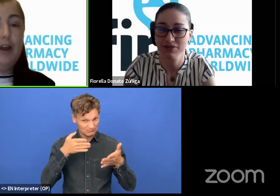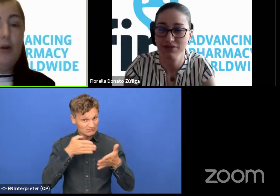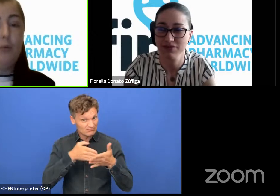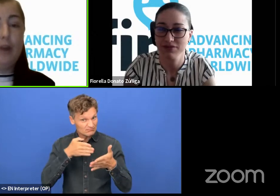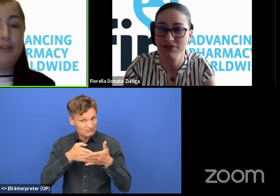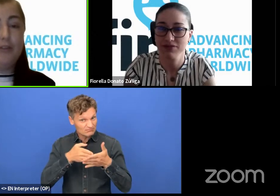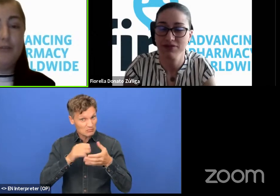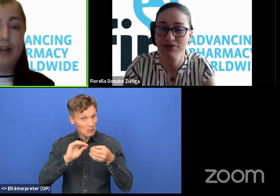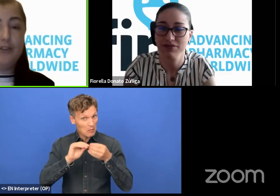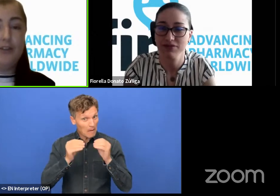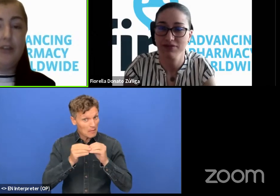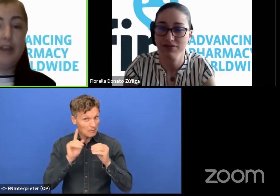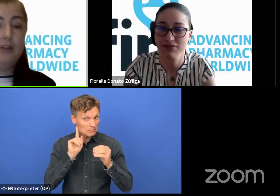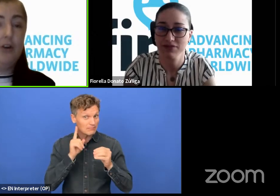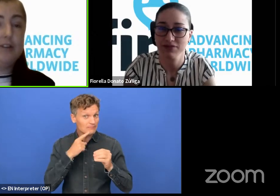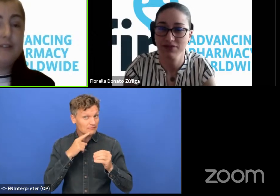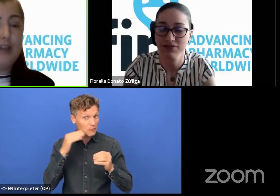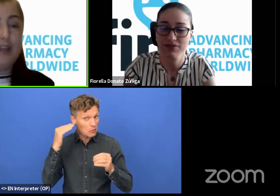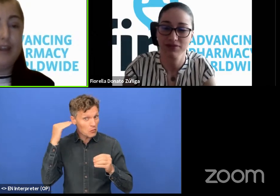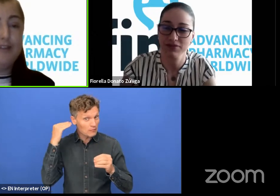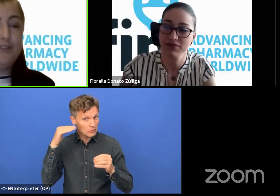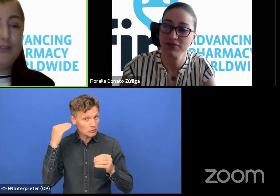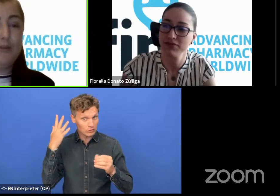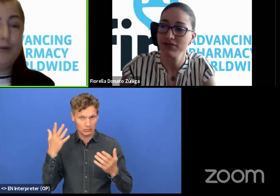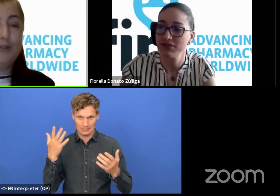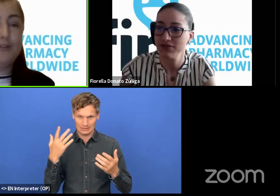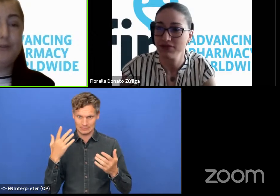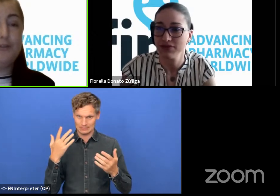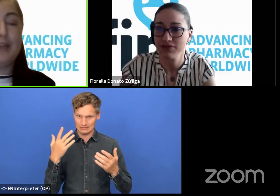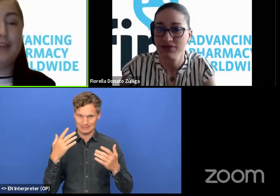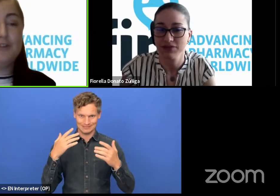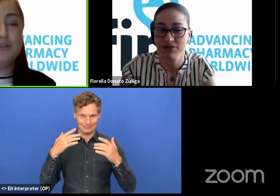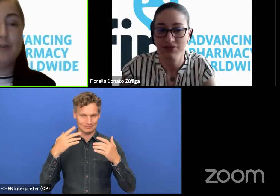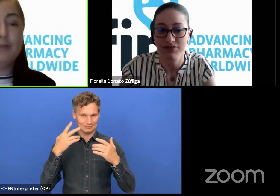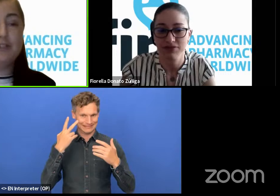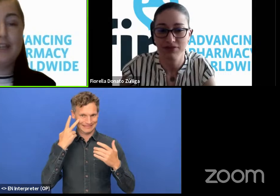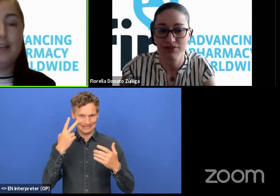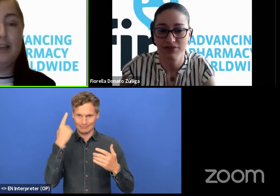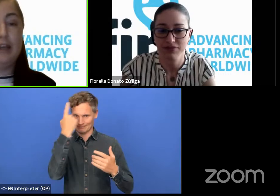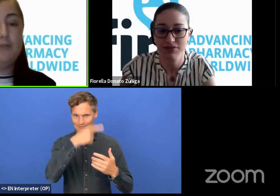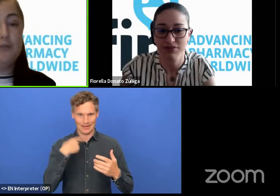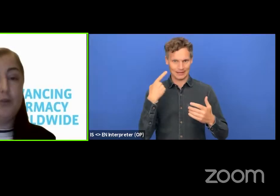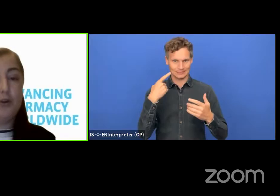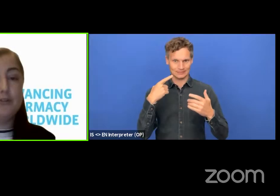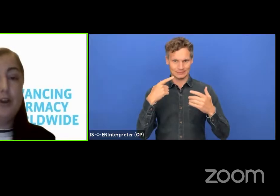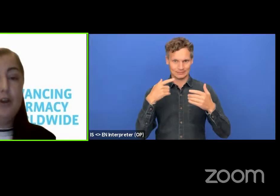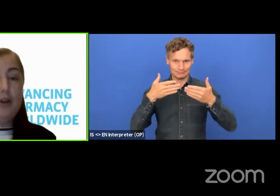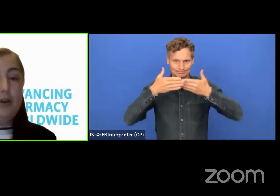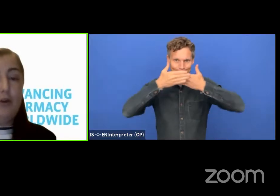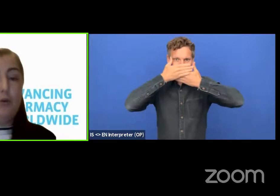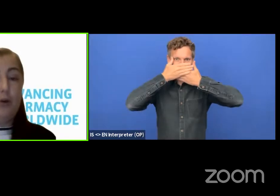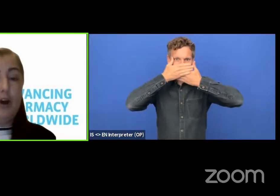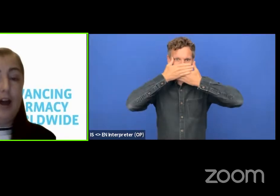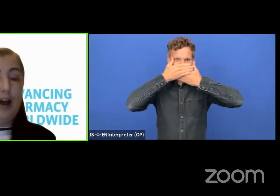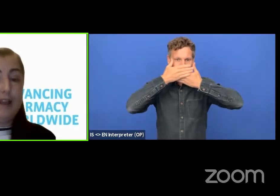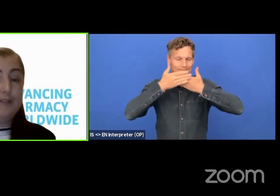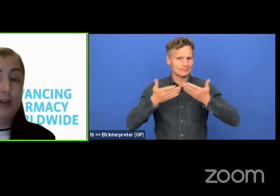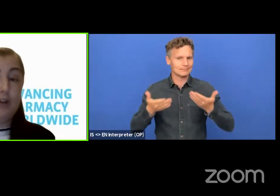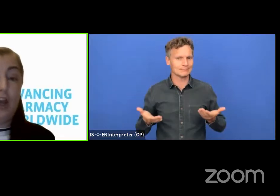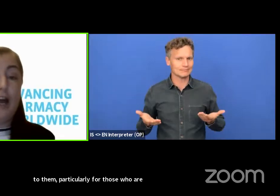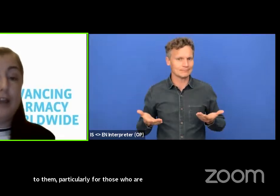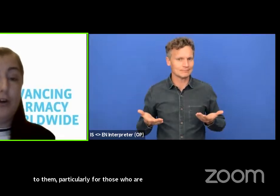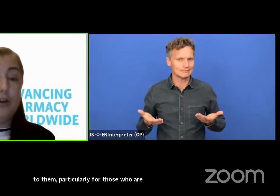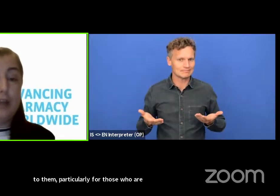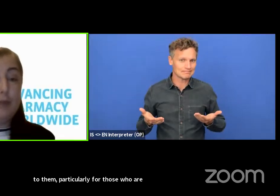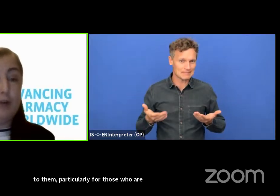community, with the fact that they cannot see the person who's speaking to them, particularly for those who I guess